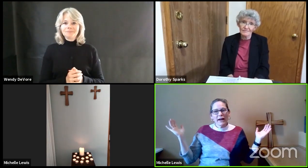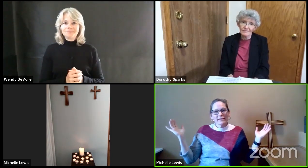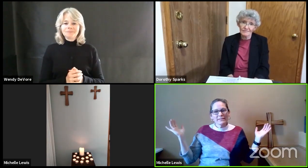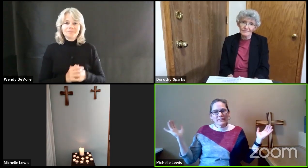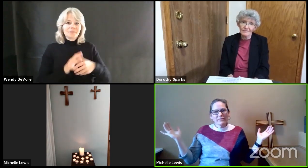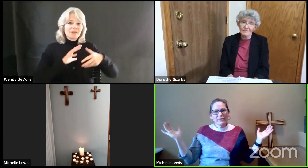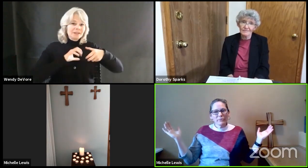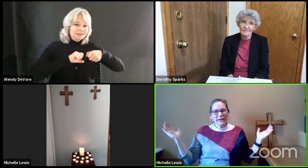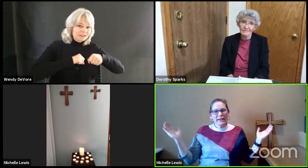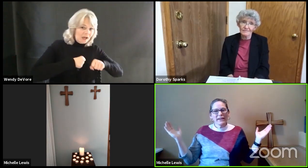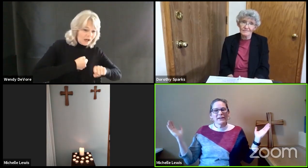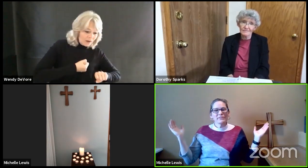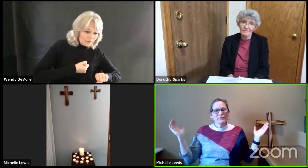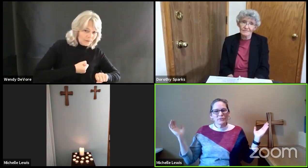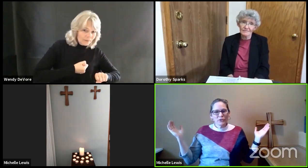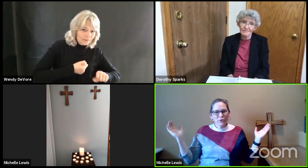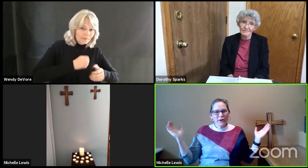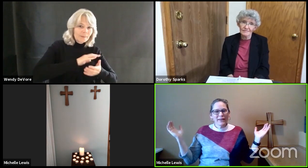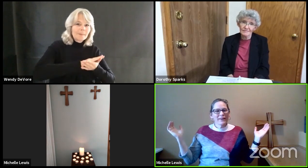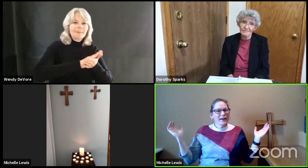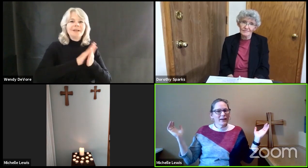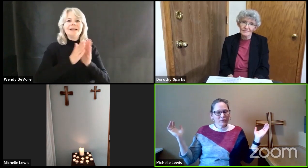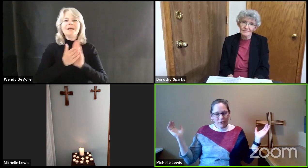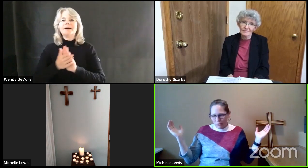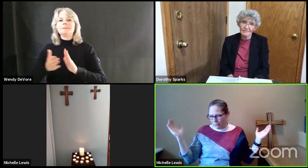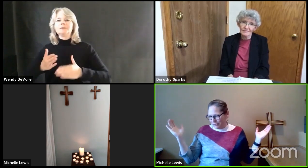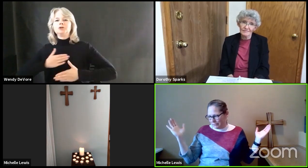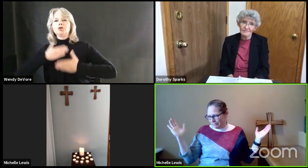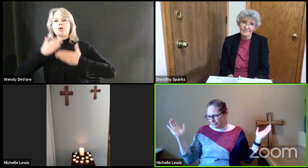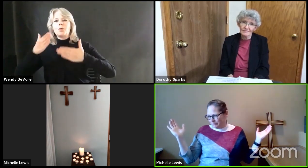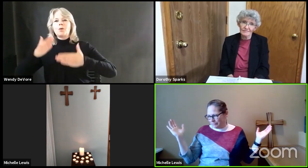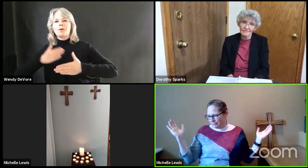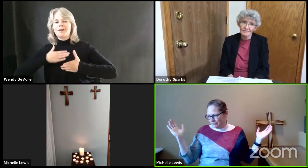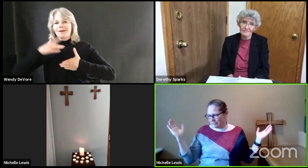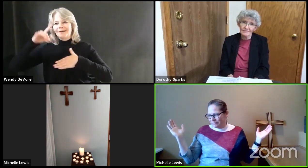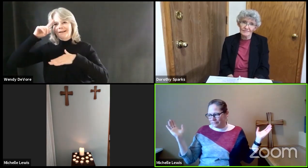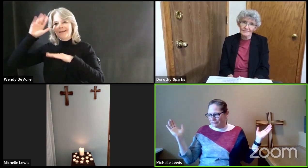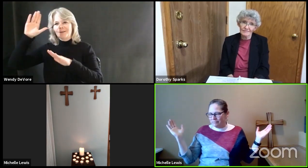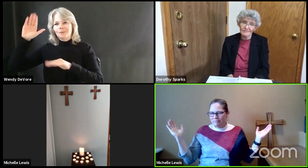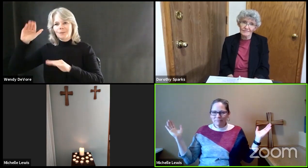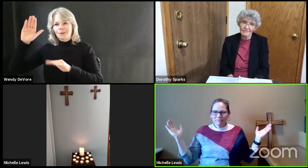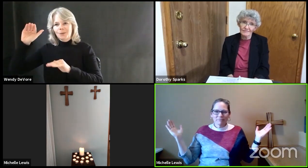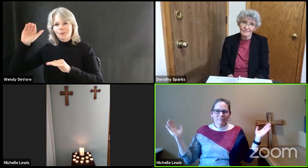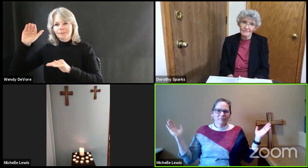Sorrow has given way to joy and hope.